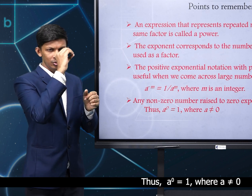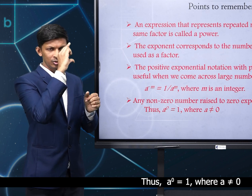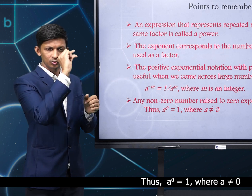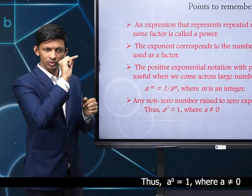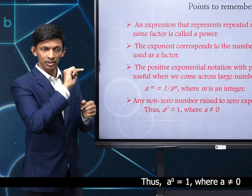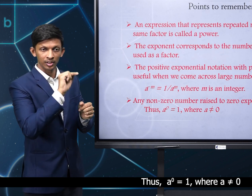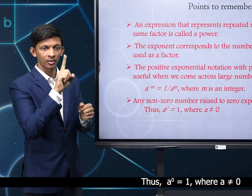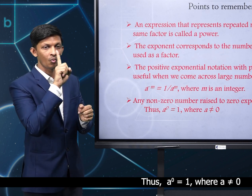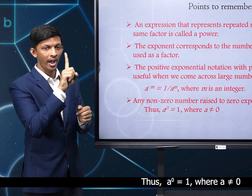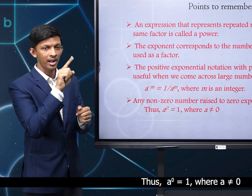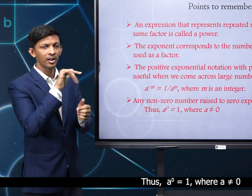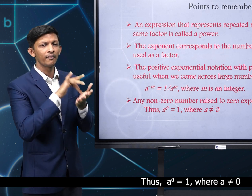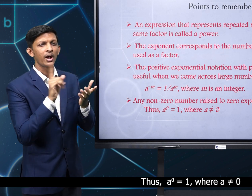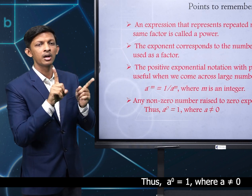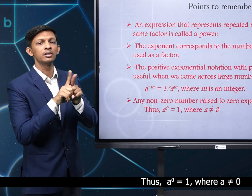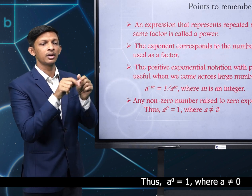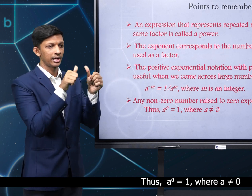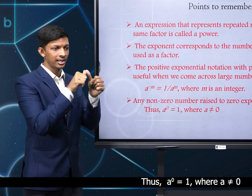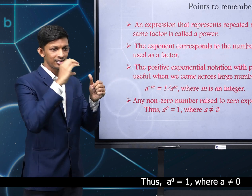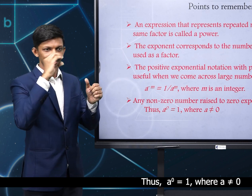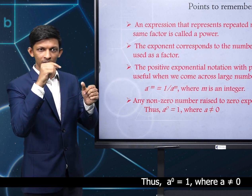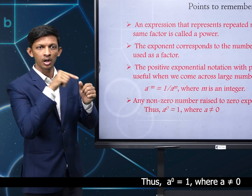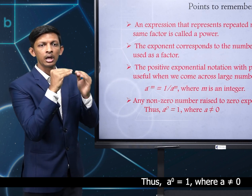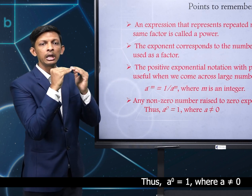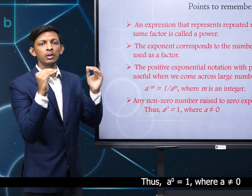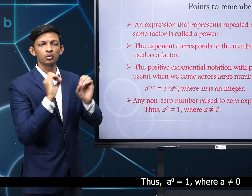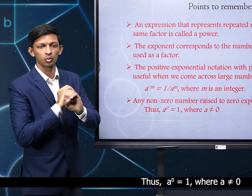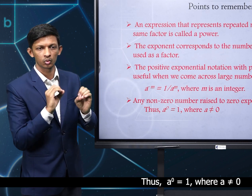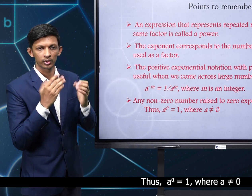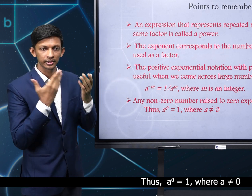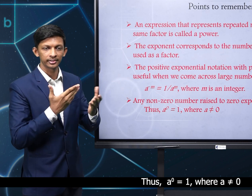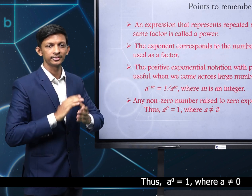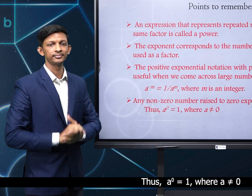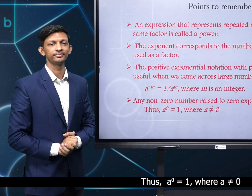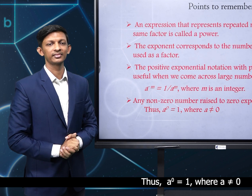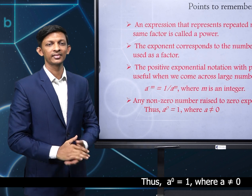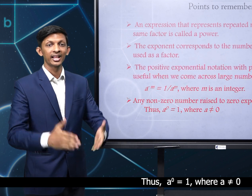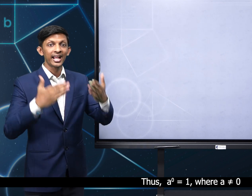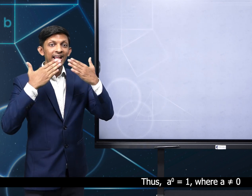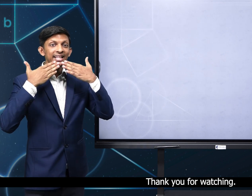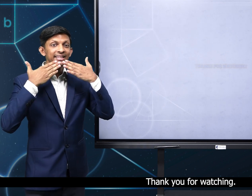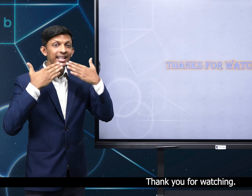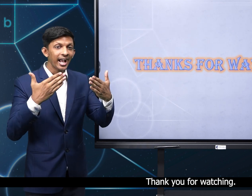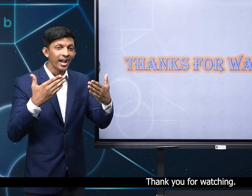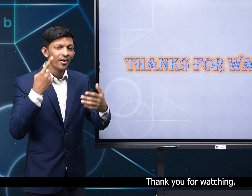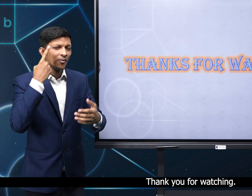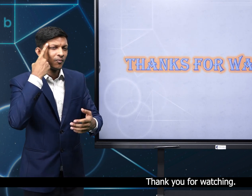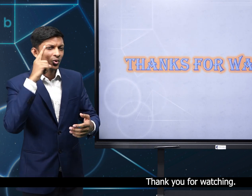a is not equal to 0. Thank you for watching.